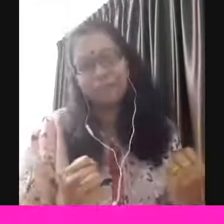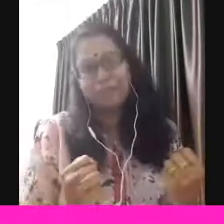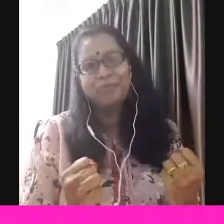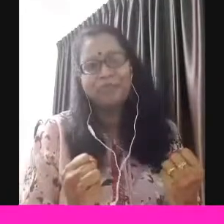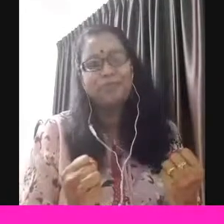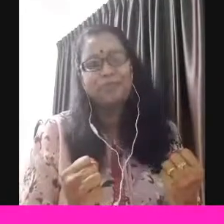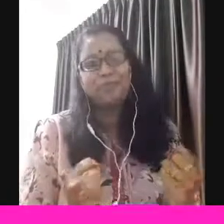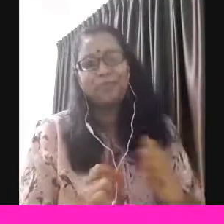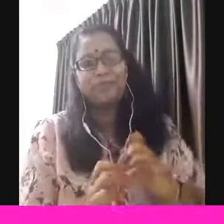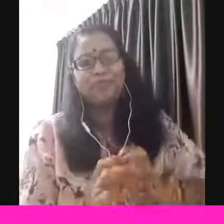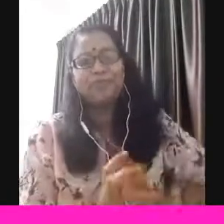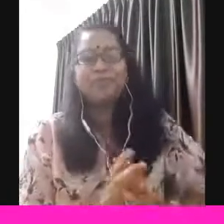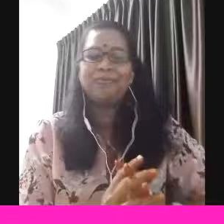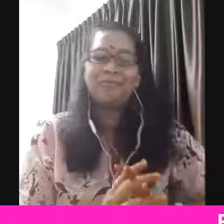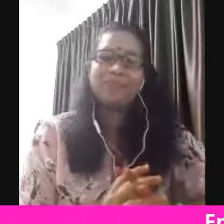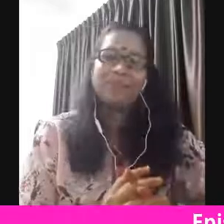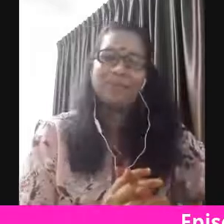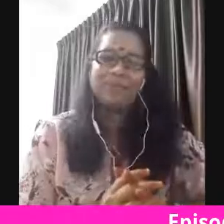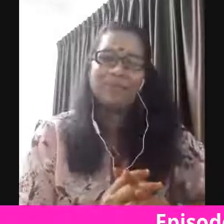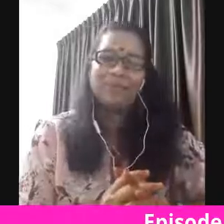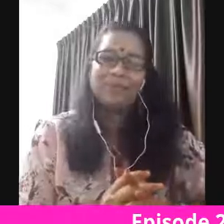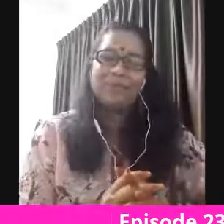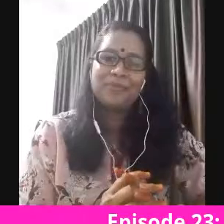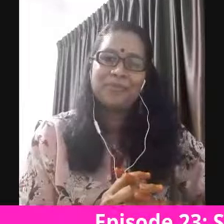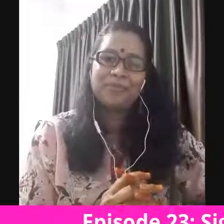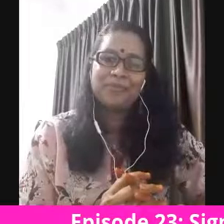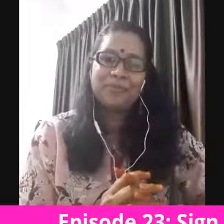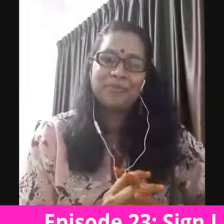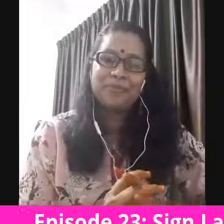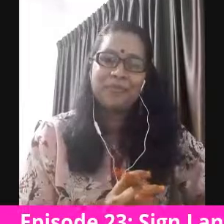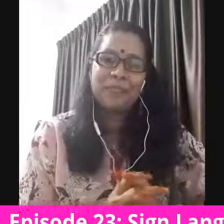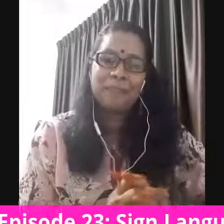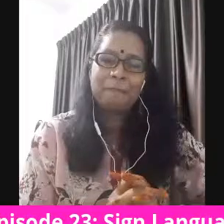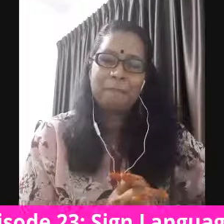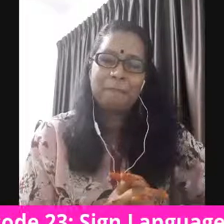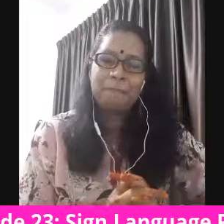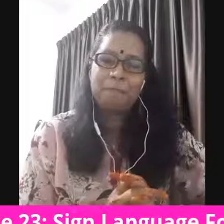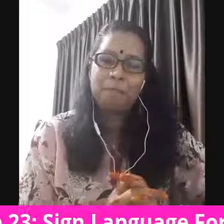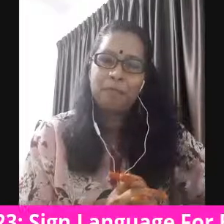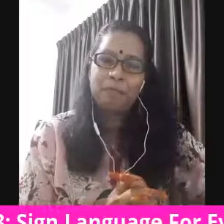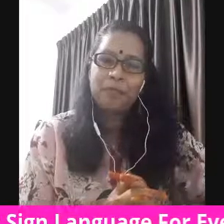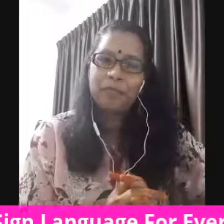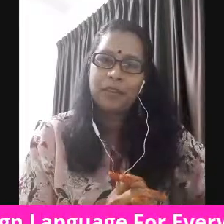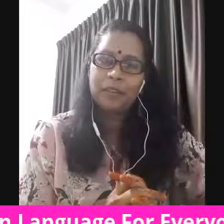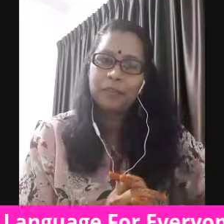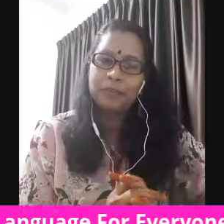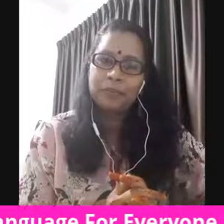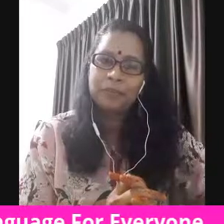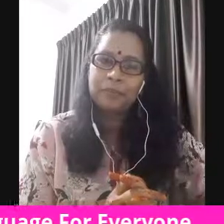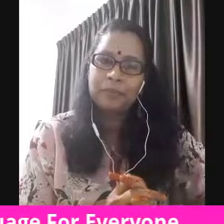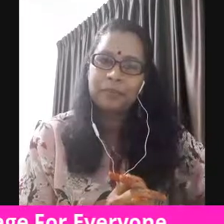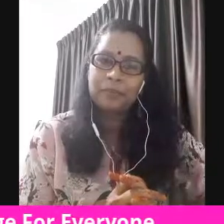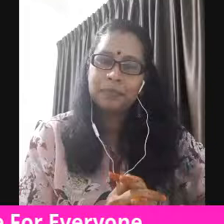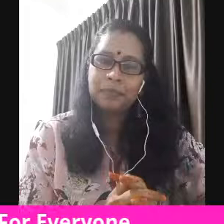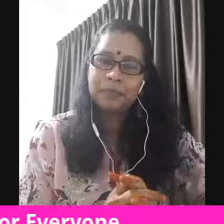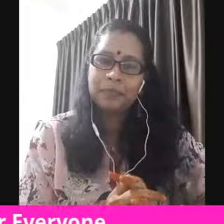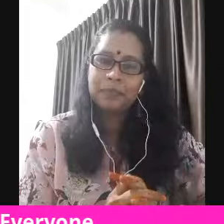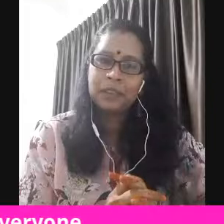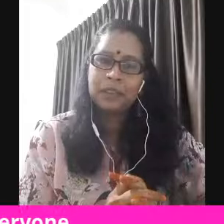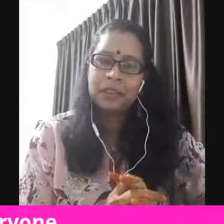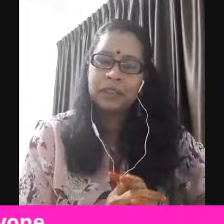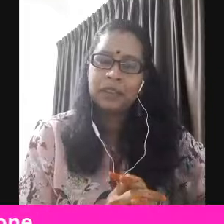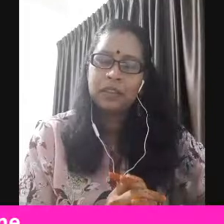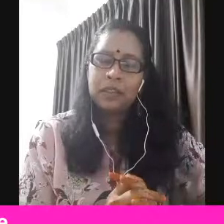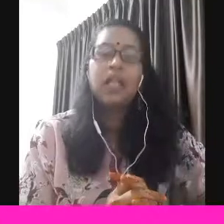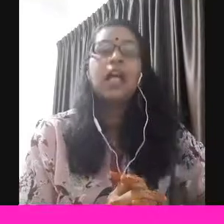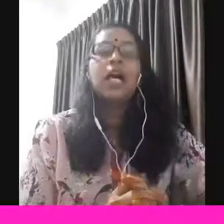Mhm. Yep. Okay, Yes. speaking about that, how someone will sign if they want help me